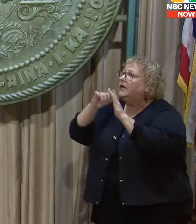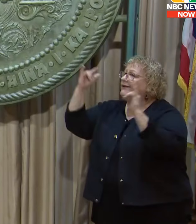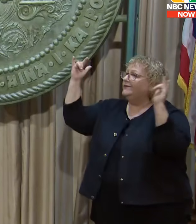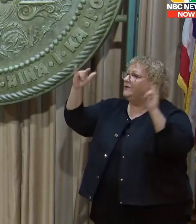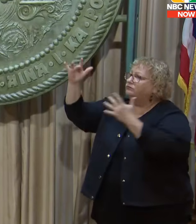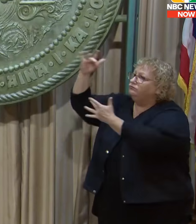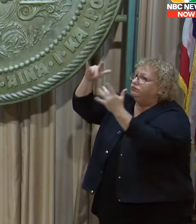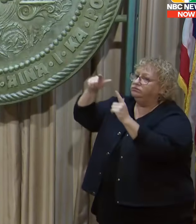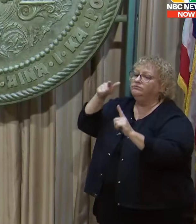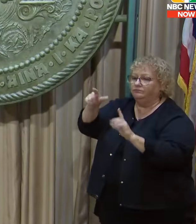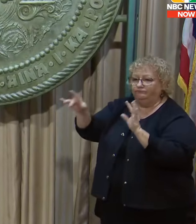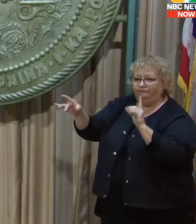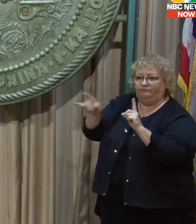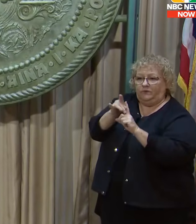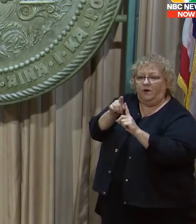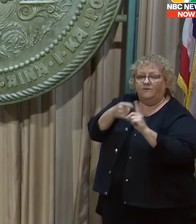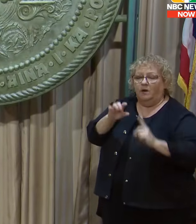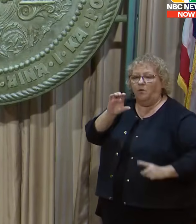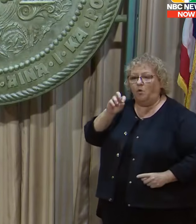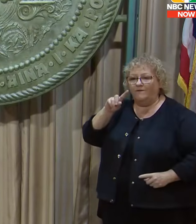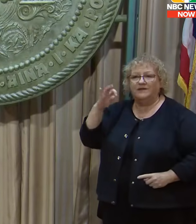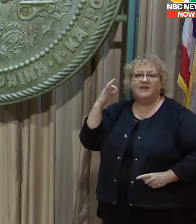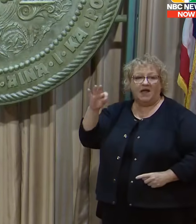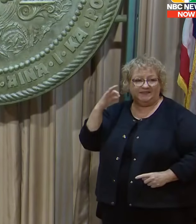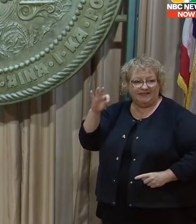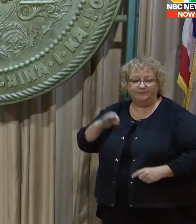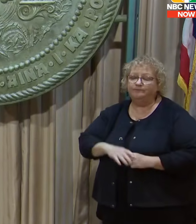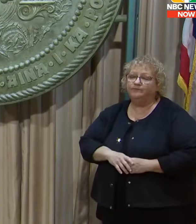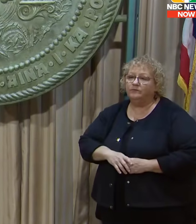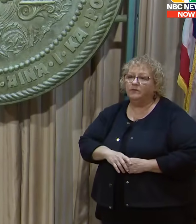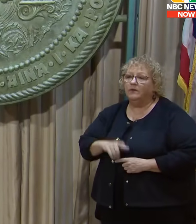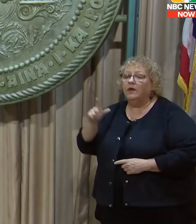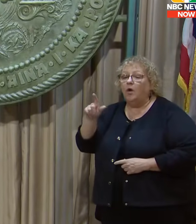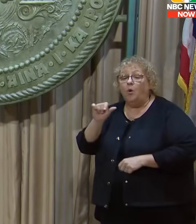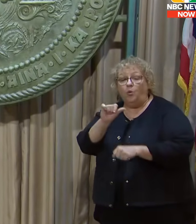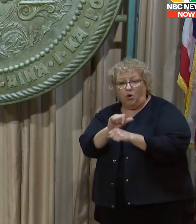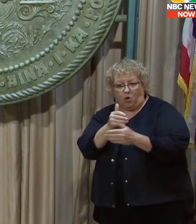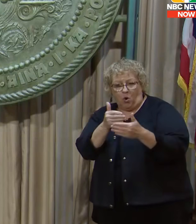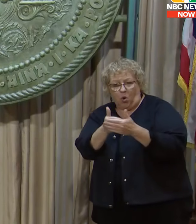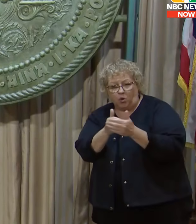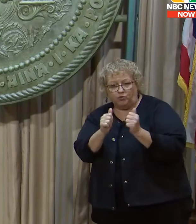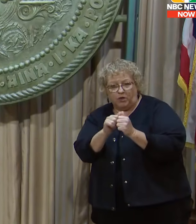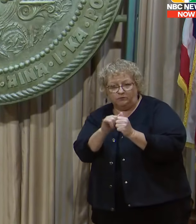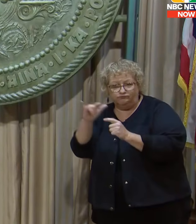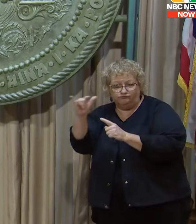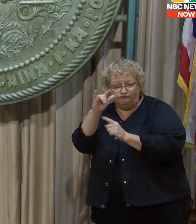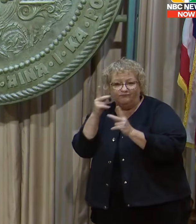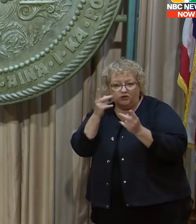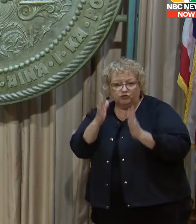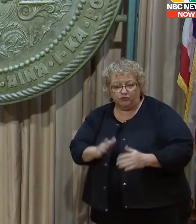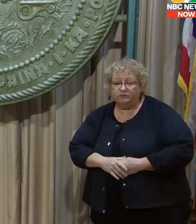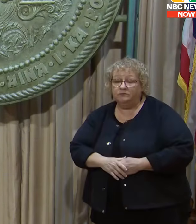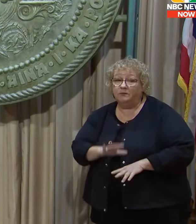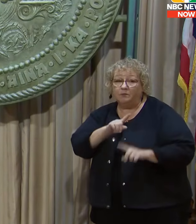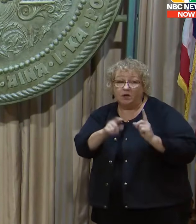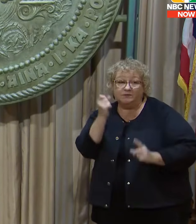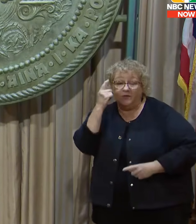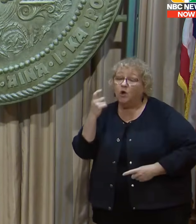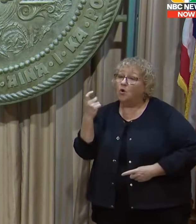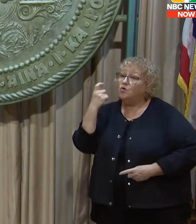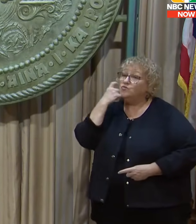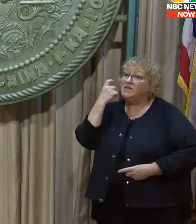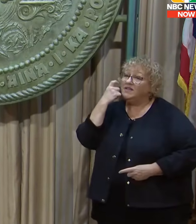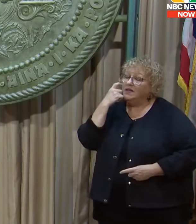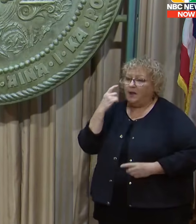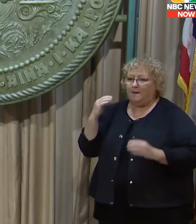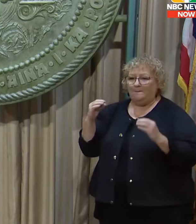where COVID-19 was widespread or came into contact with a traveler. Recently we've had